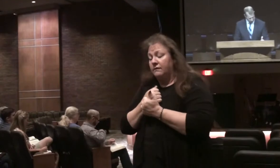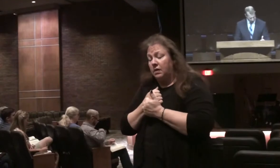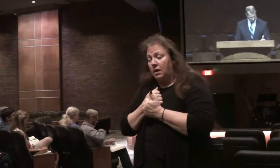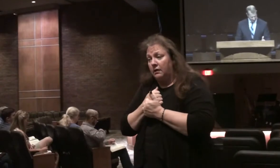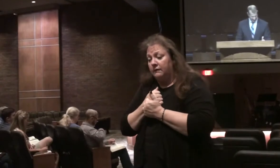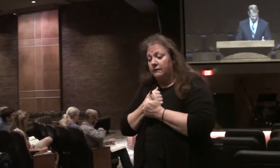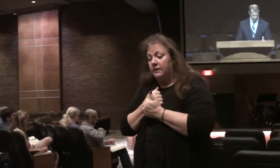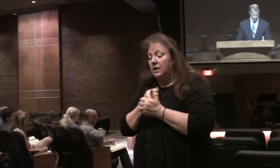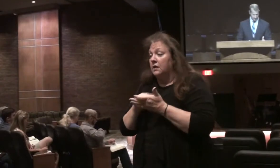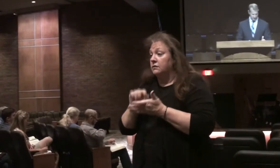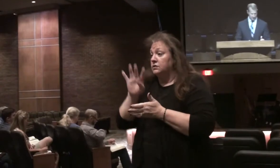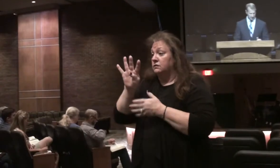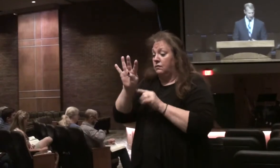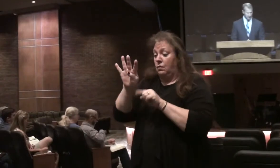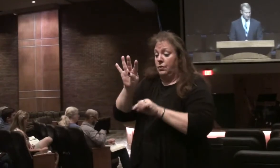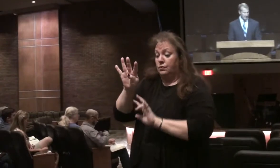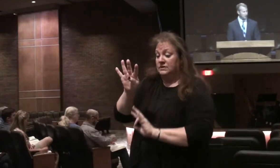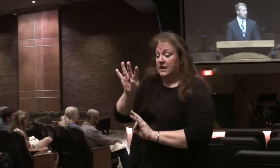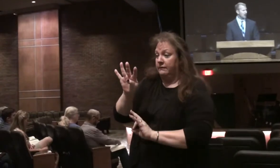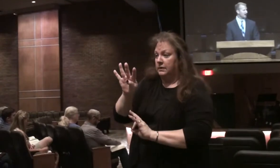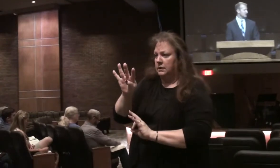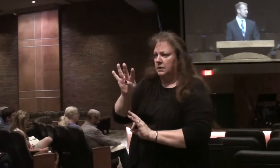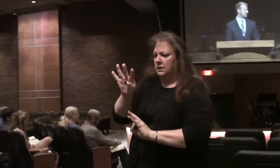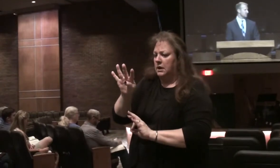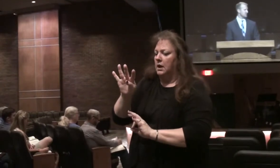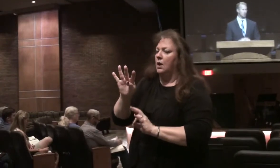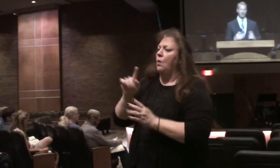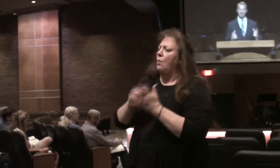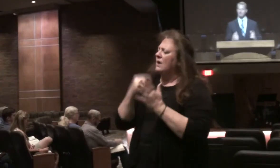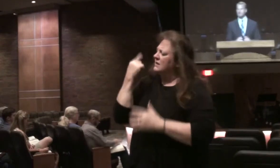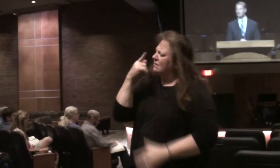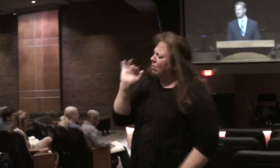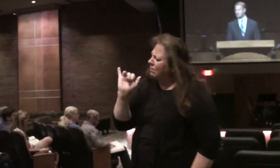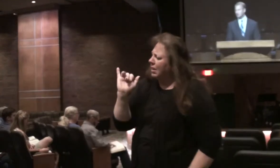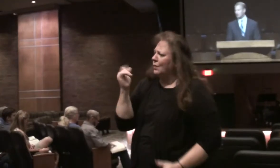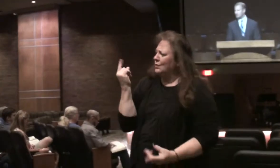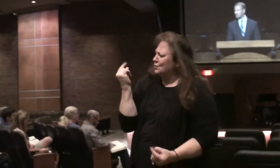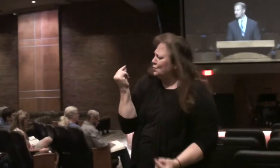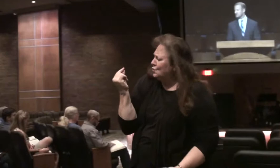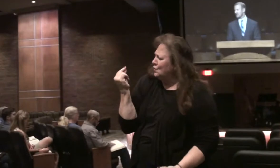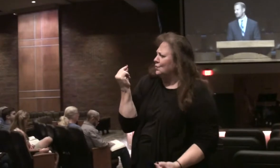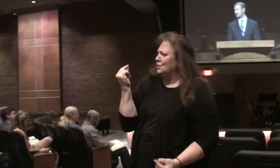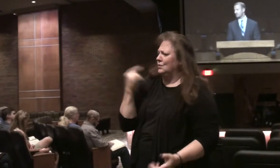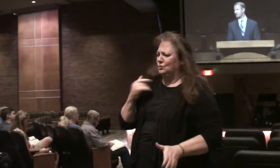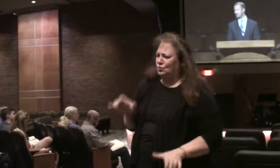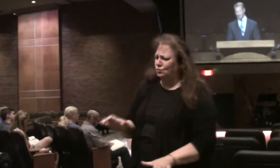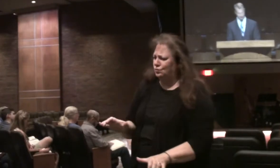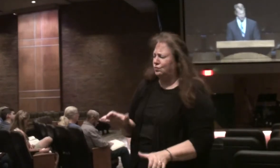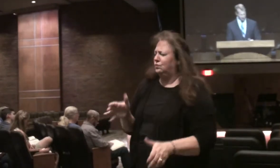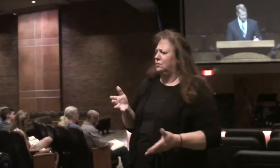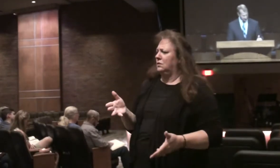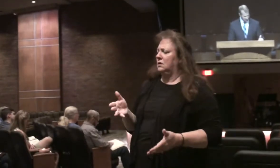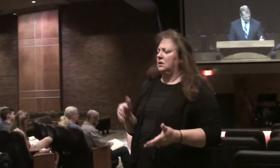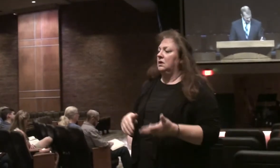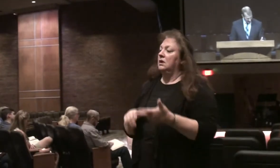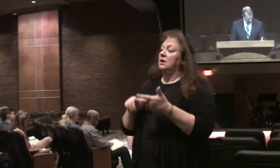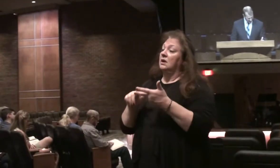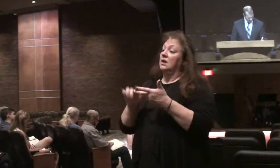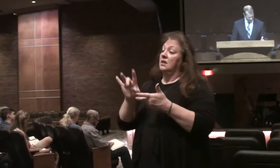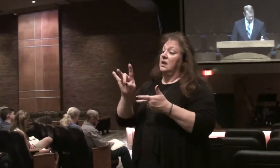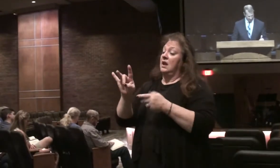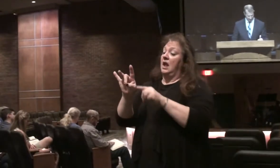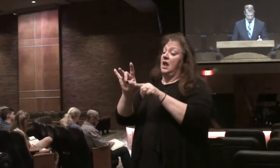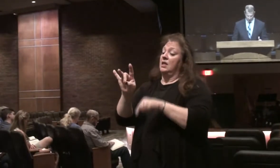chapter 4 to 7, he talks about the practice of love, what love does, what love looks like. Then in verse